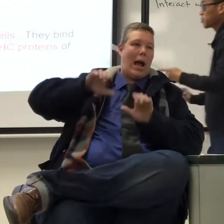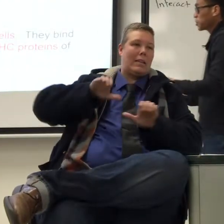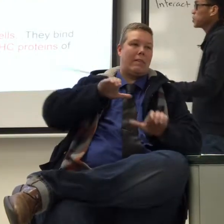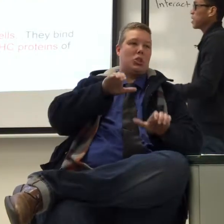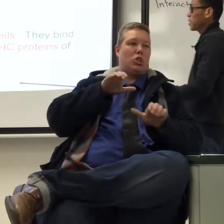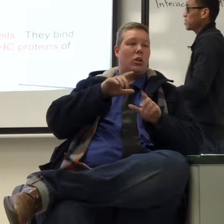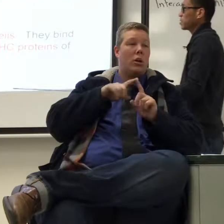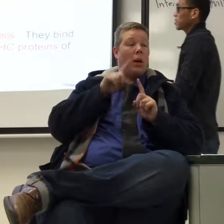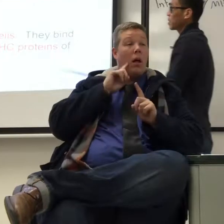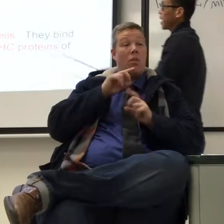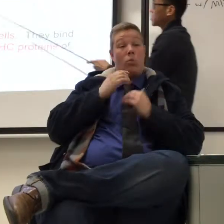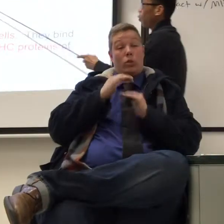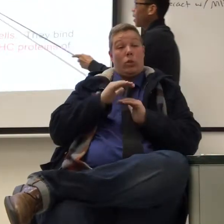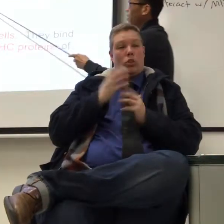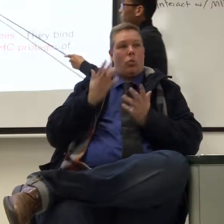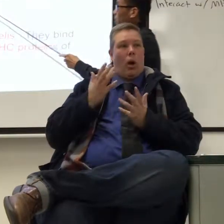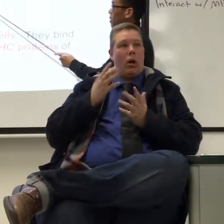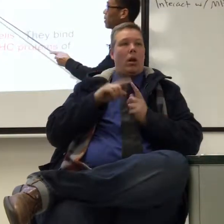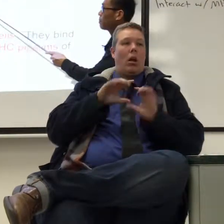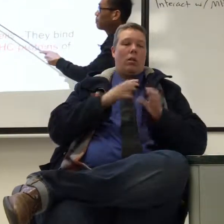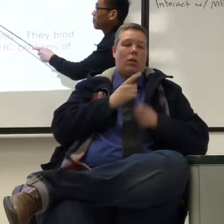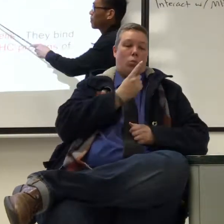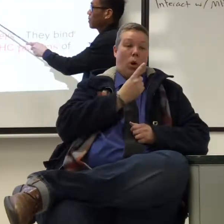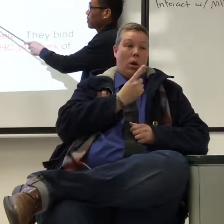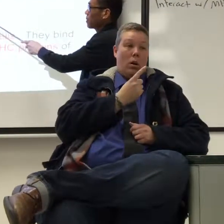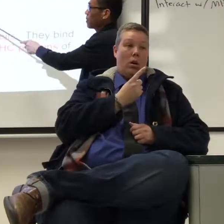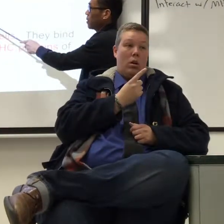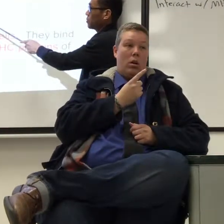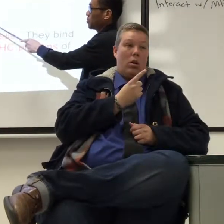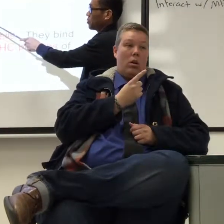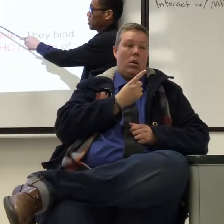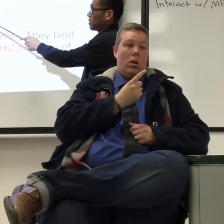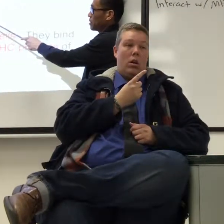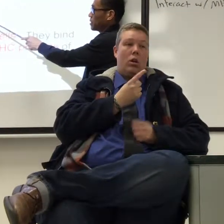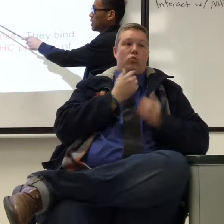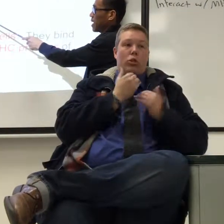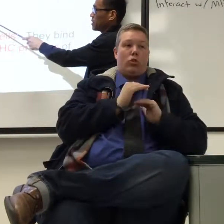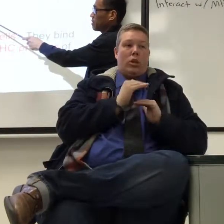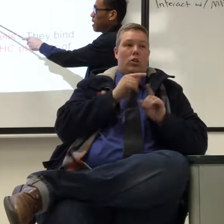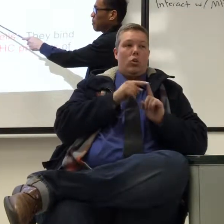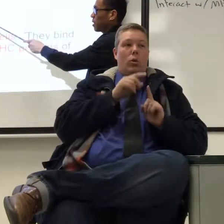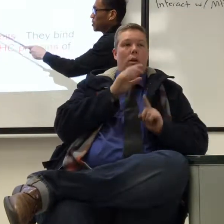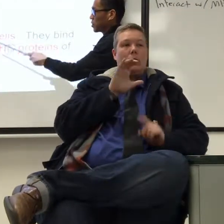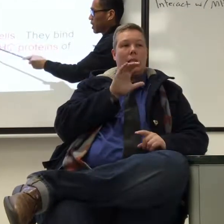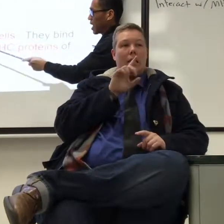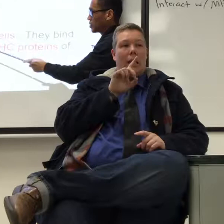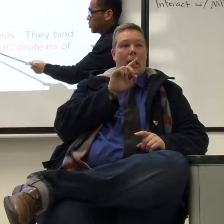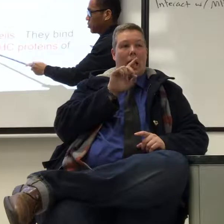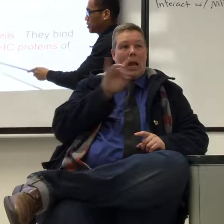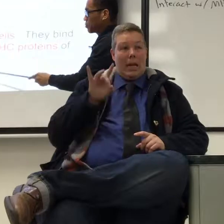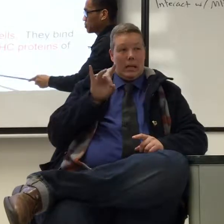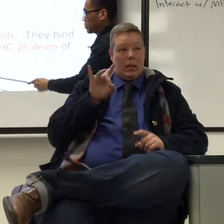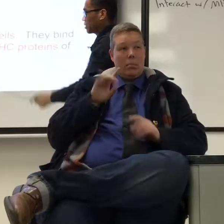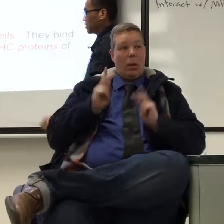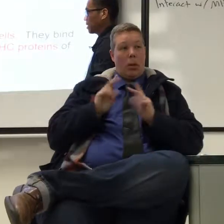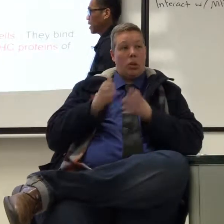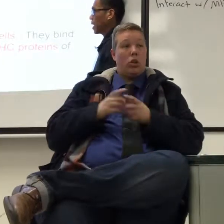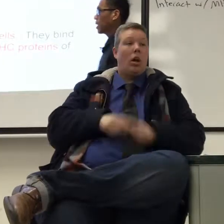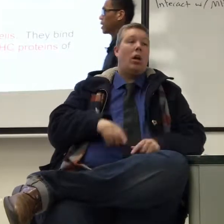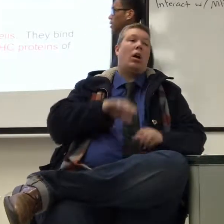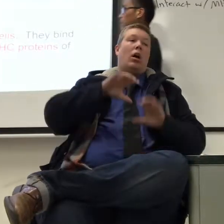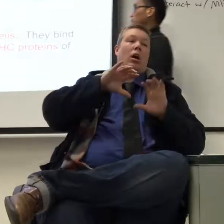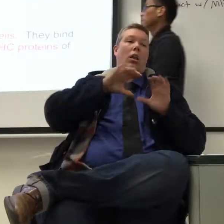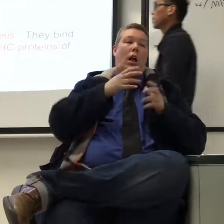the restriction is class 1 is restricted to the CD8 subpopulation. Class 2 is restricted to